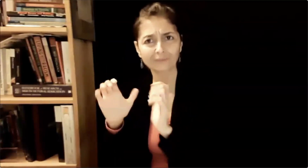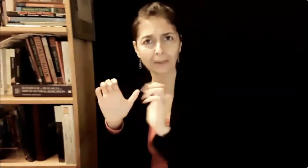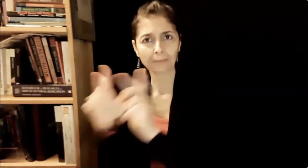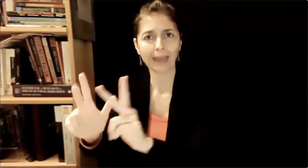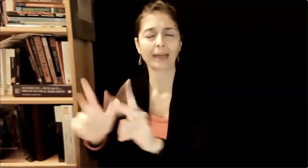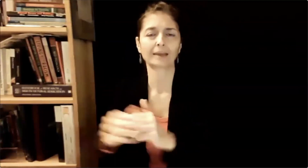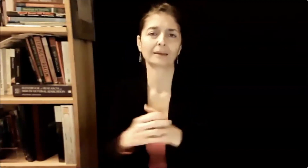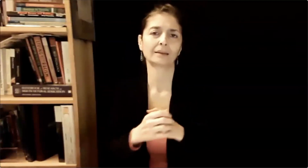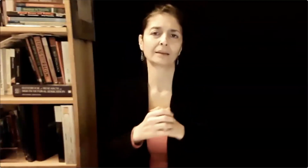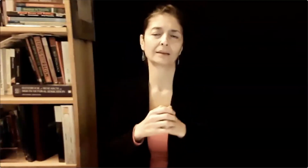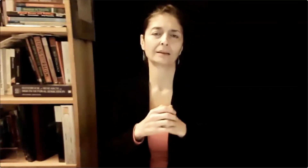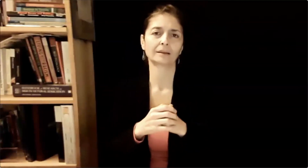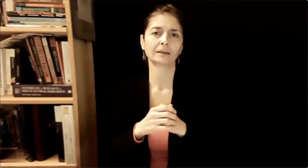them. Give back.